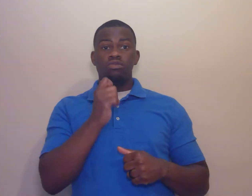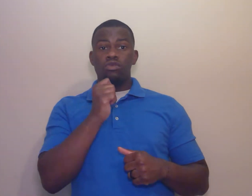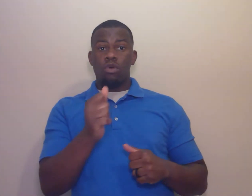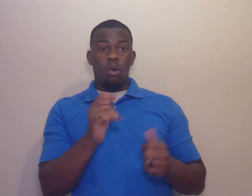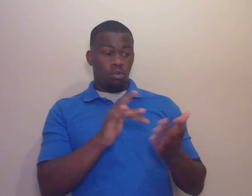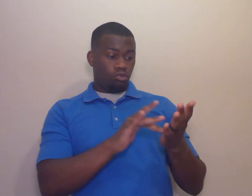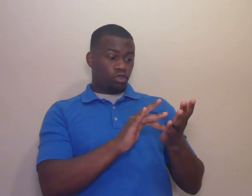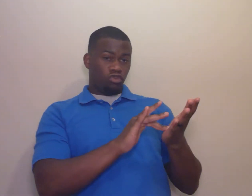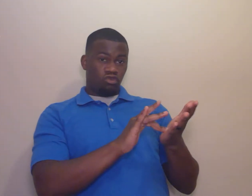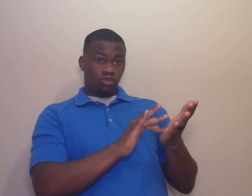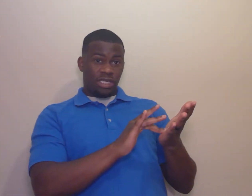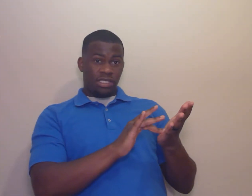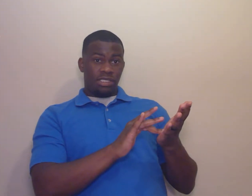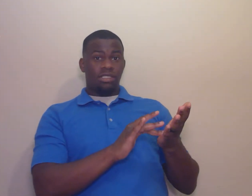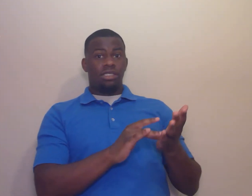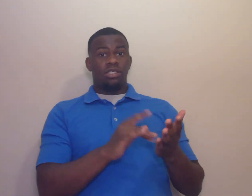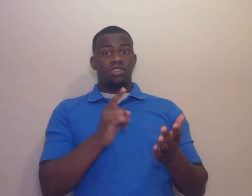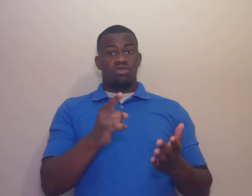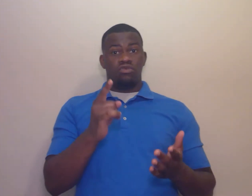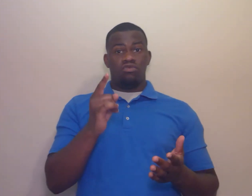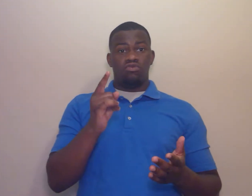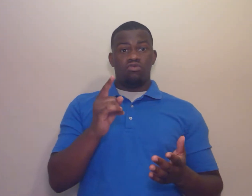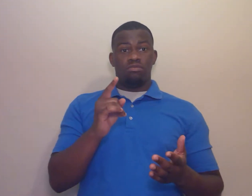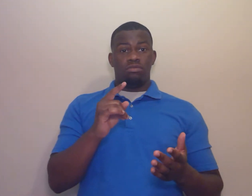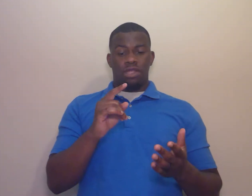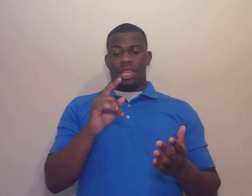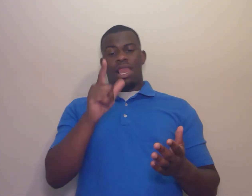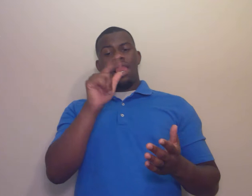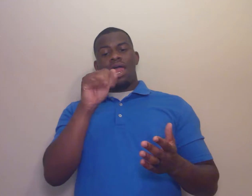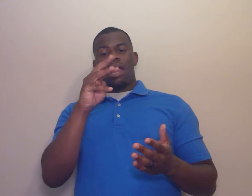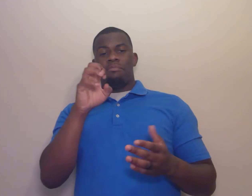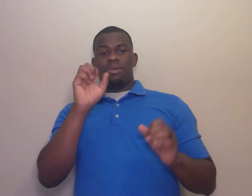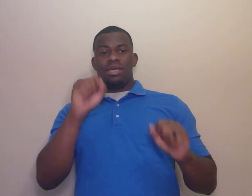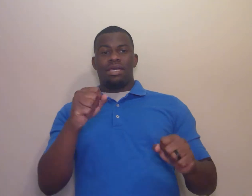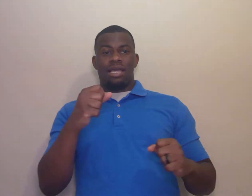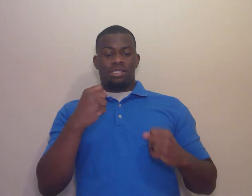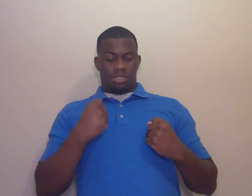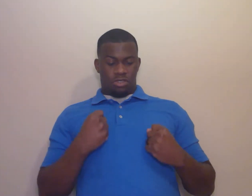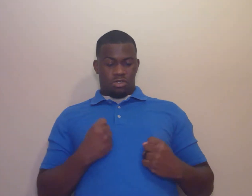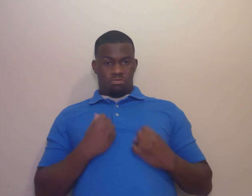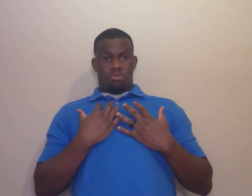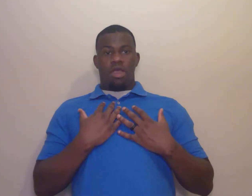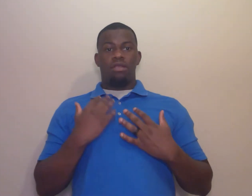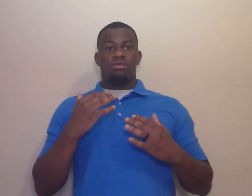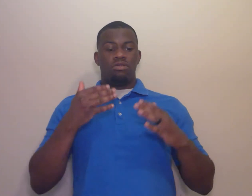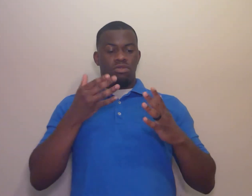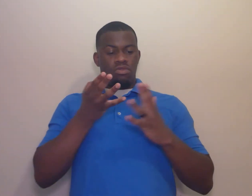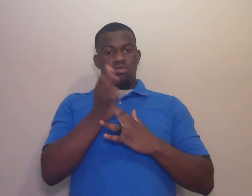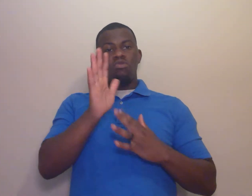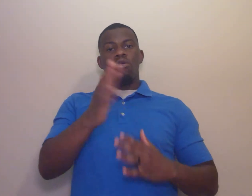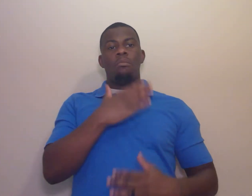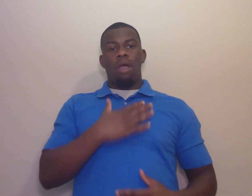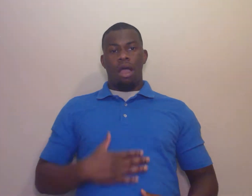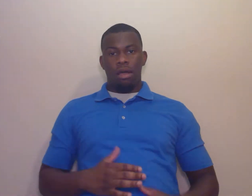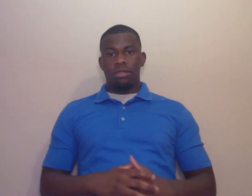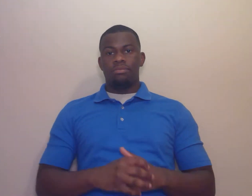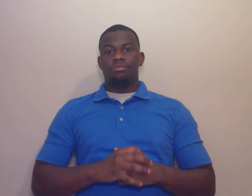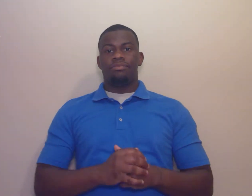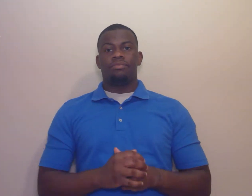be much more dangerous. In some cases, though, the disease can mysteriously persist for years, even after